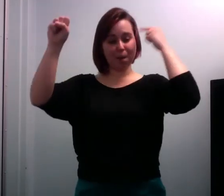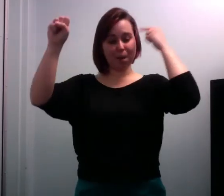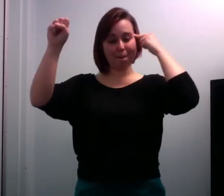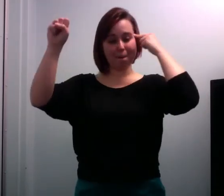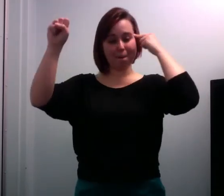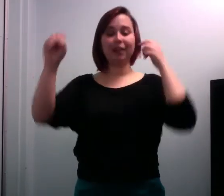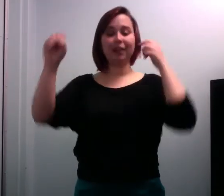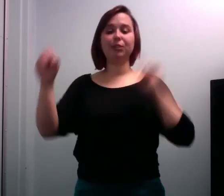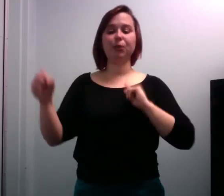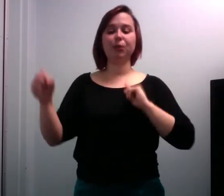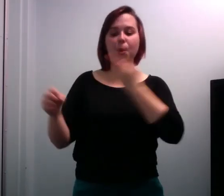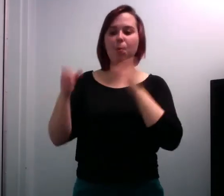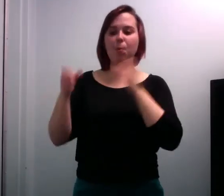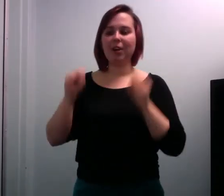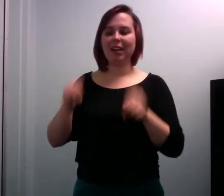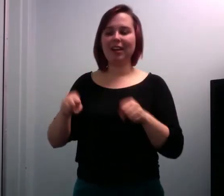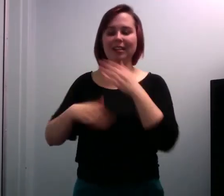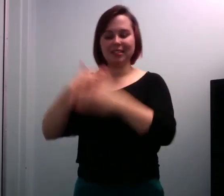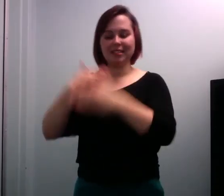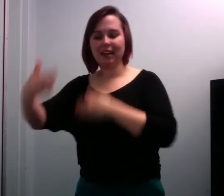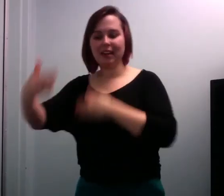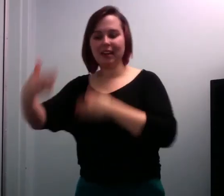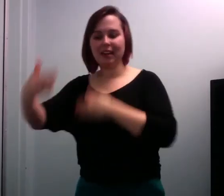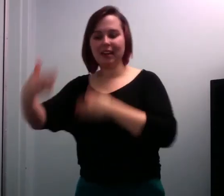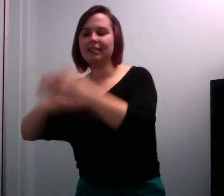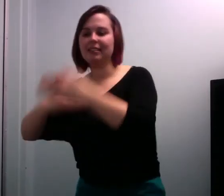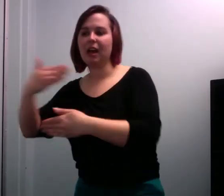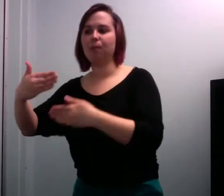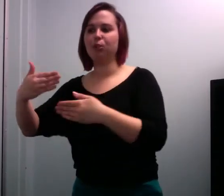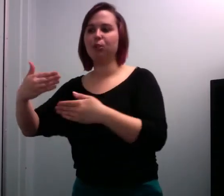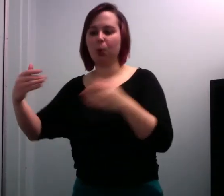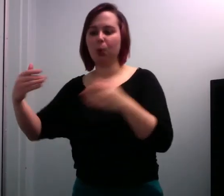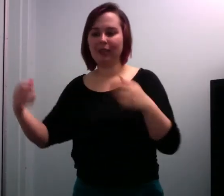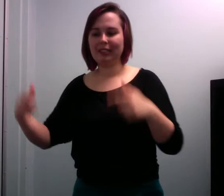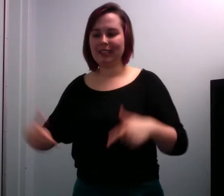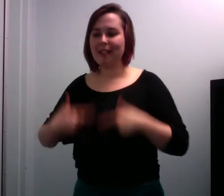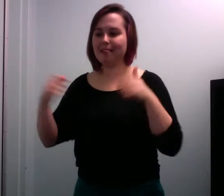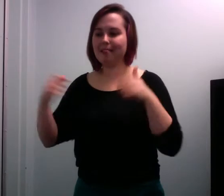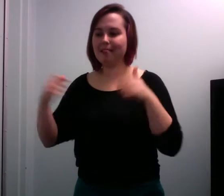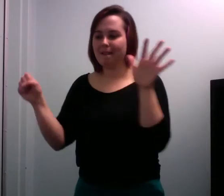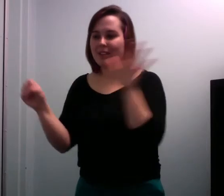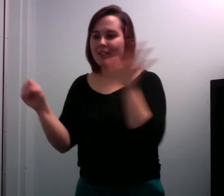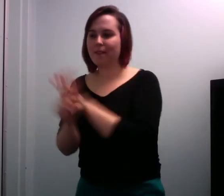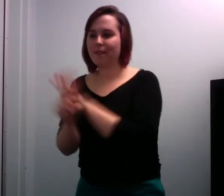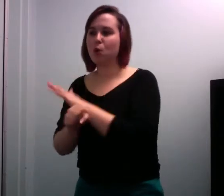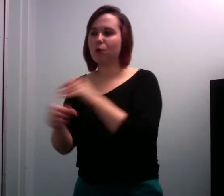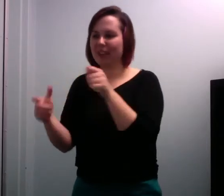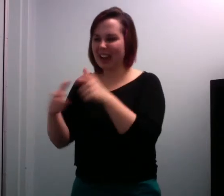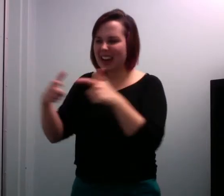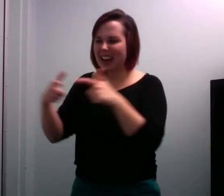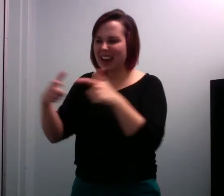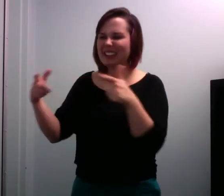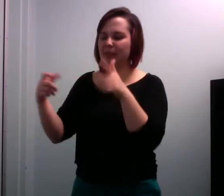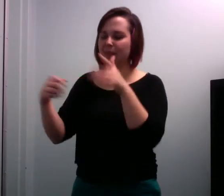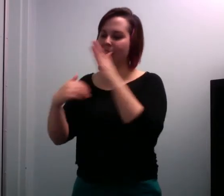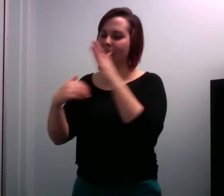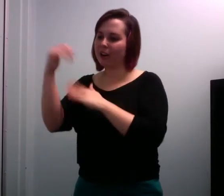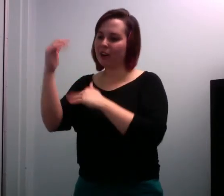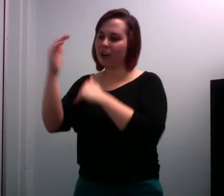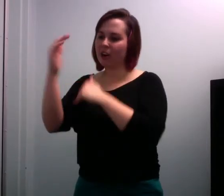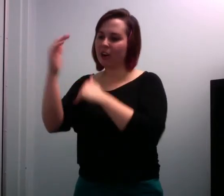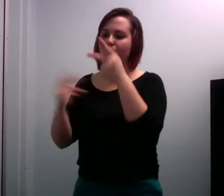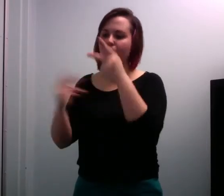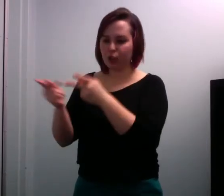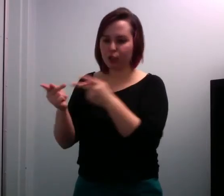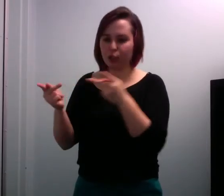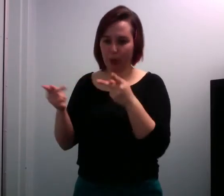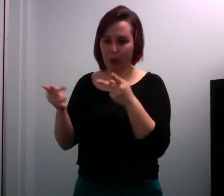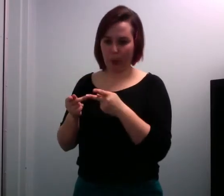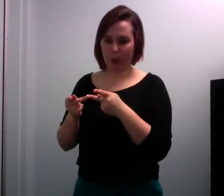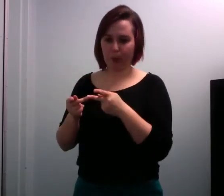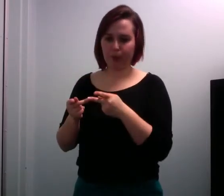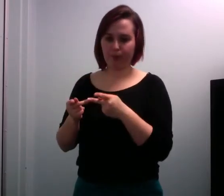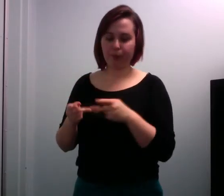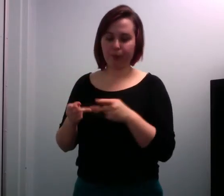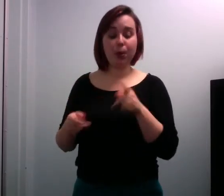make progressive approximations towards expanding our comfort zone. You can begin by imagining the